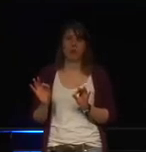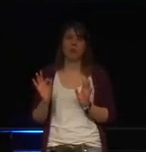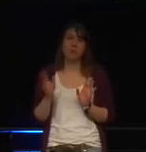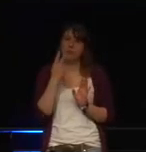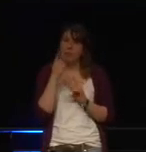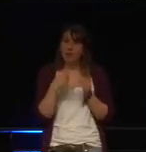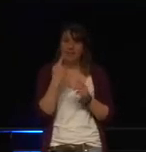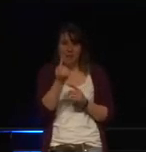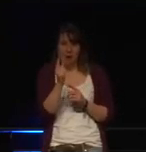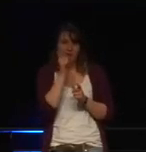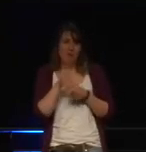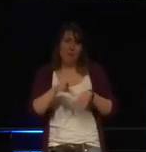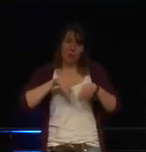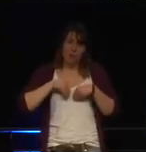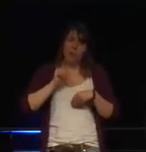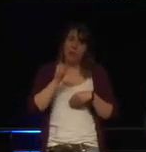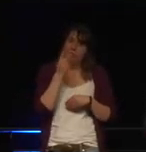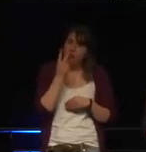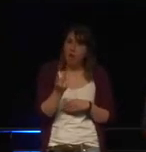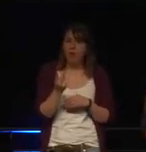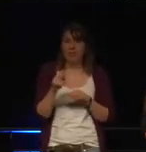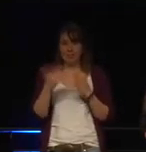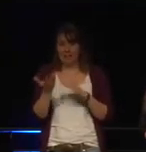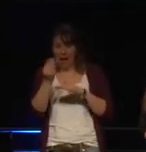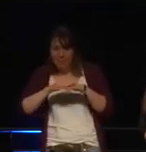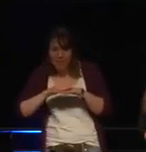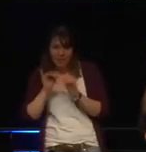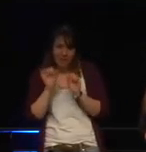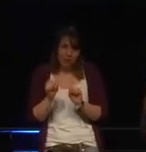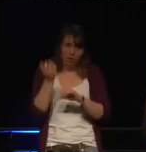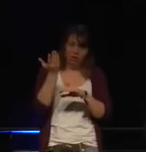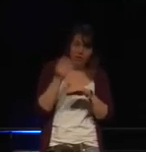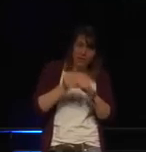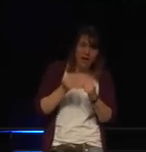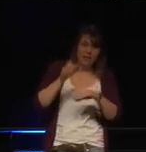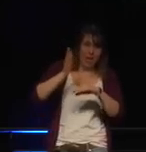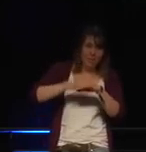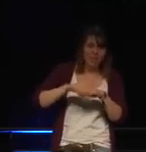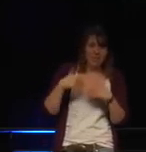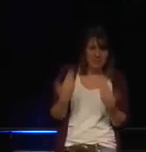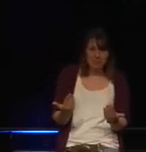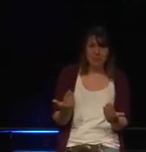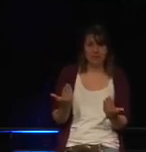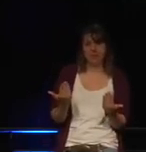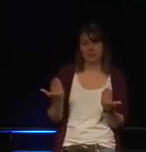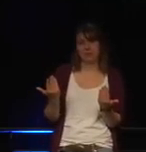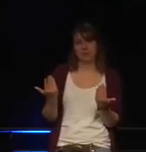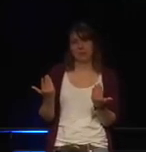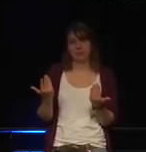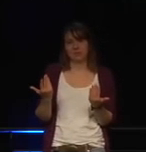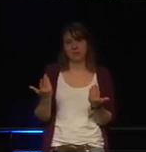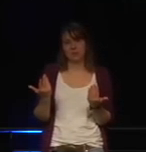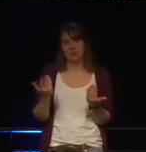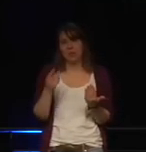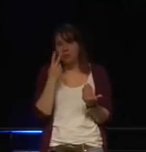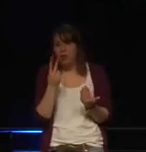sometimes this helps as well. And, of course, follow the basics in IT security.